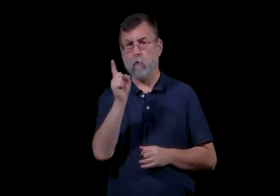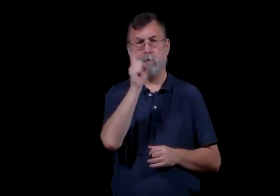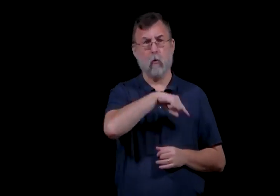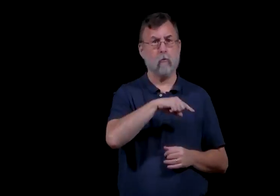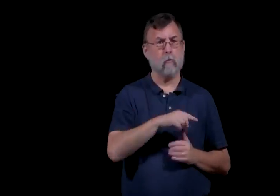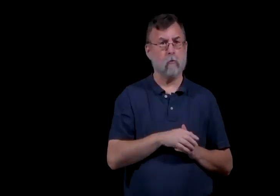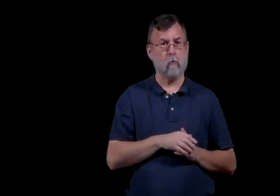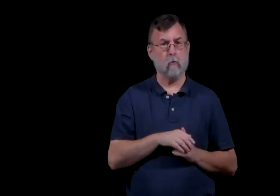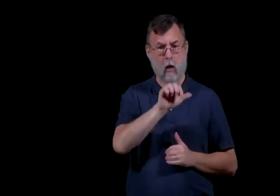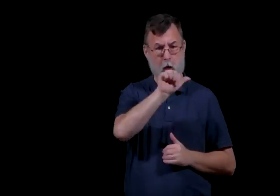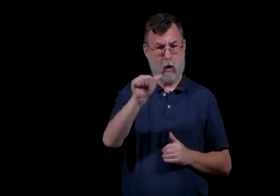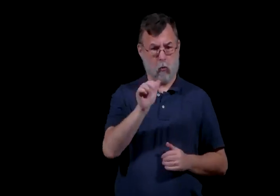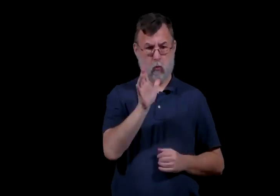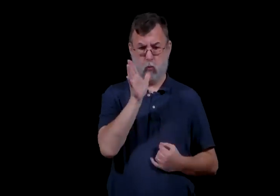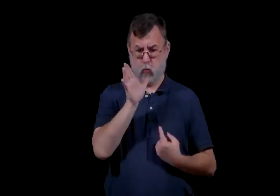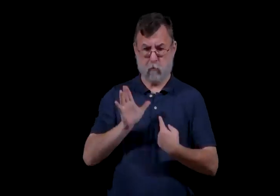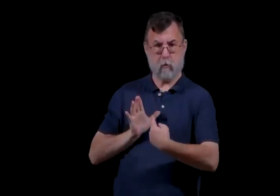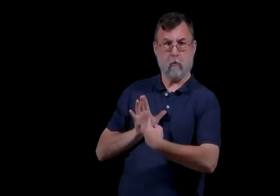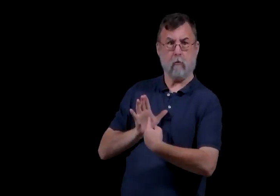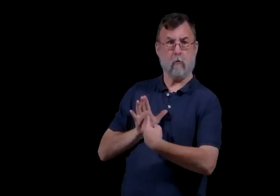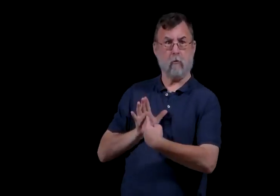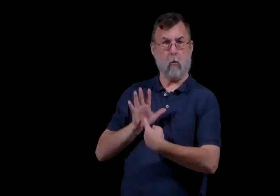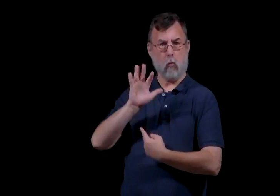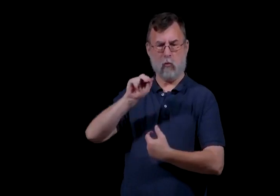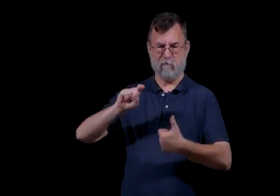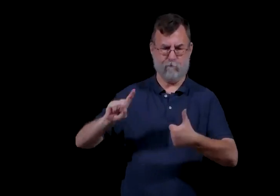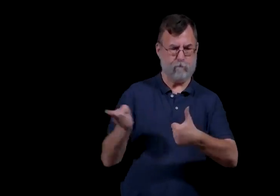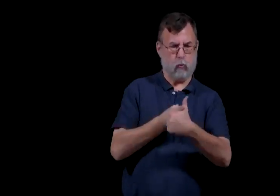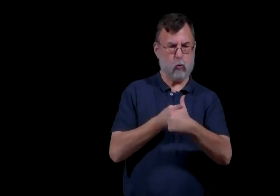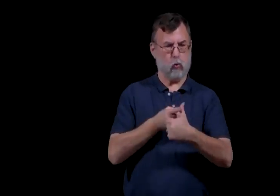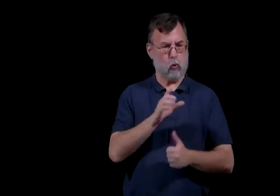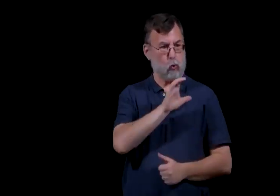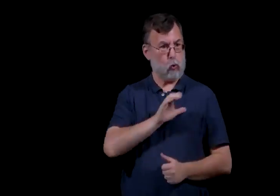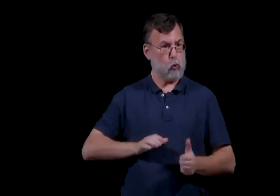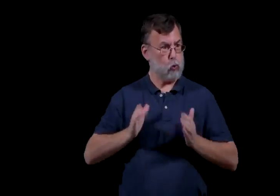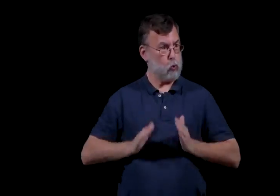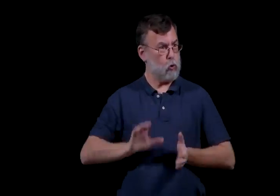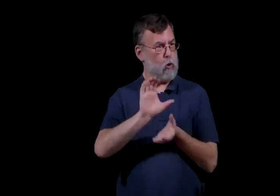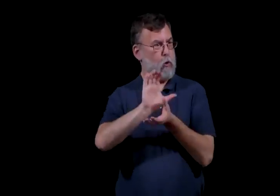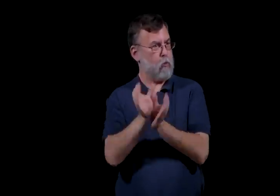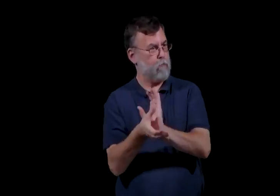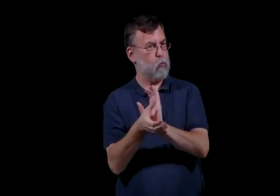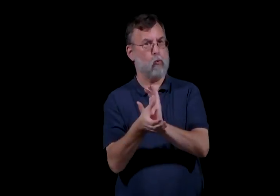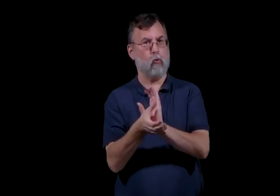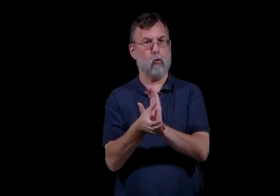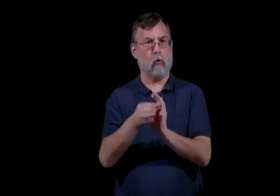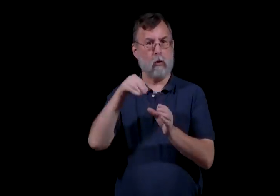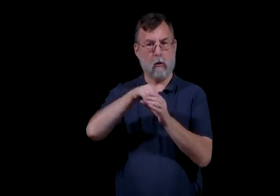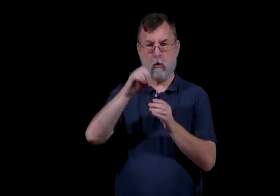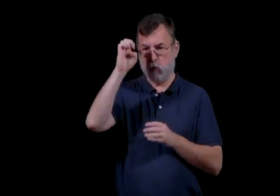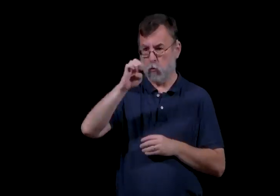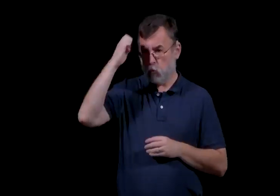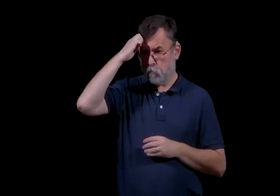Now, is this true or false, that a woman was the first Christian convert in